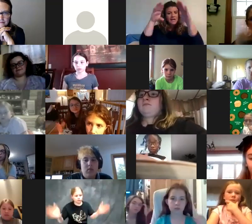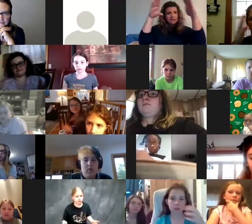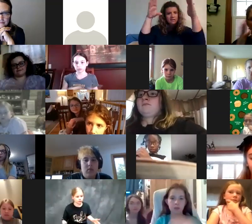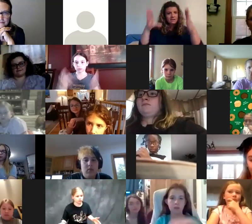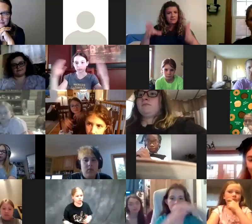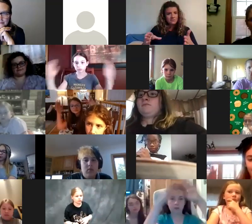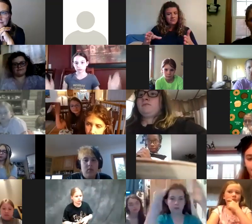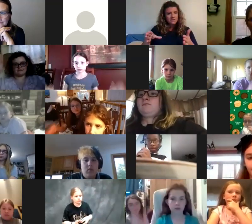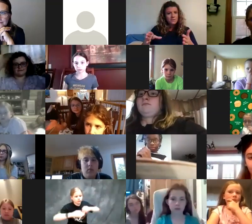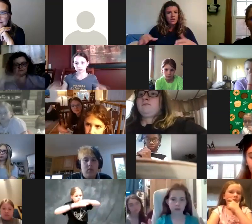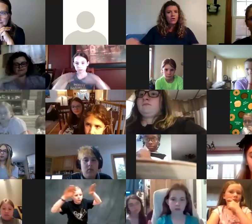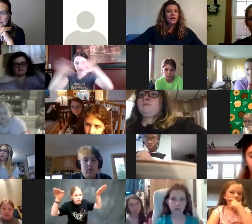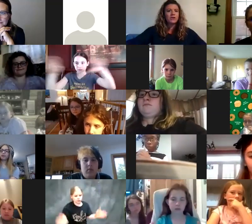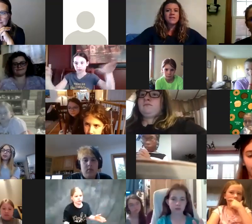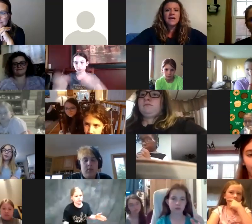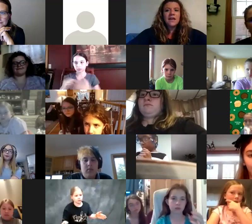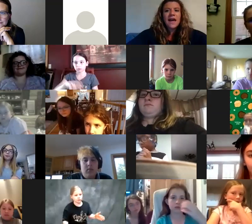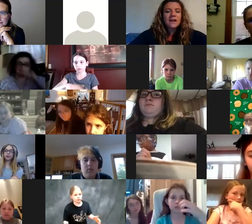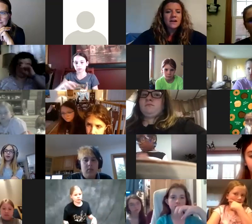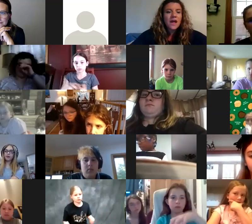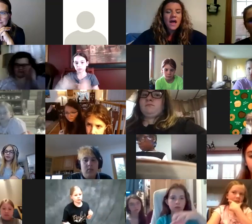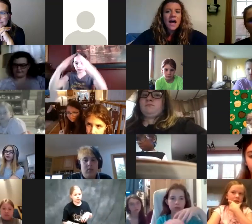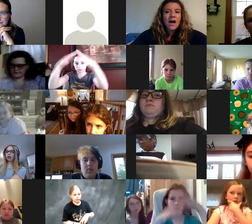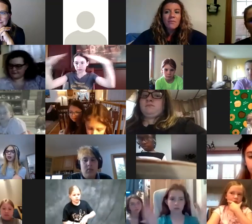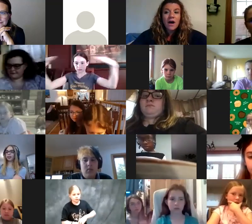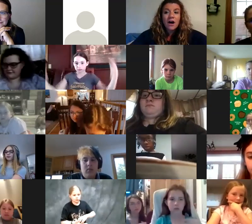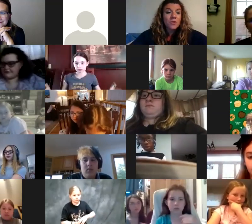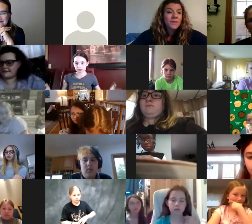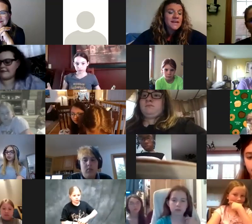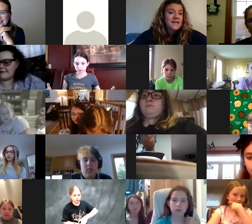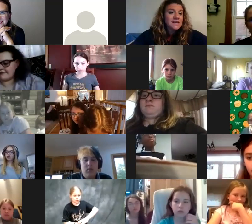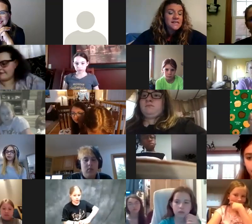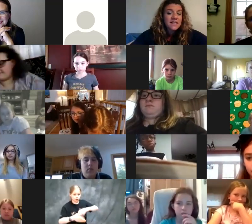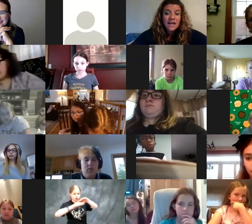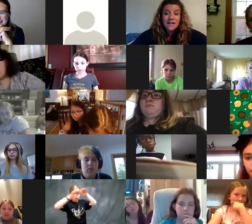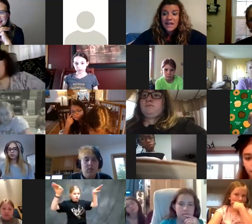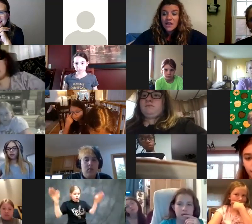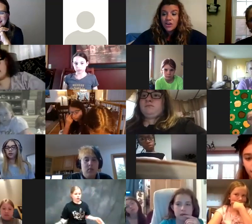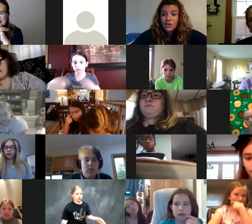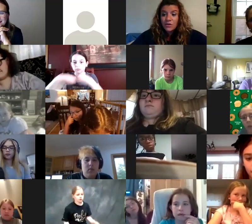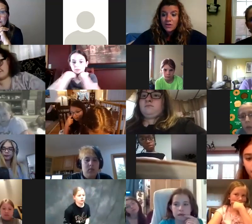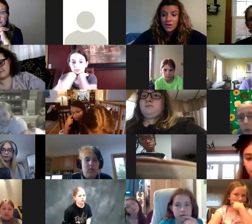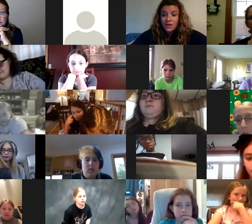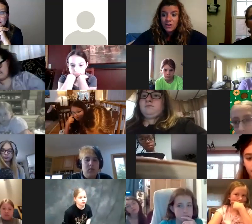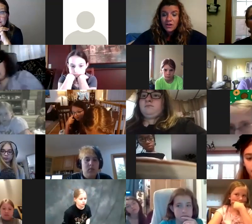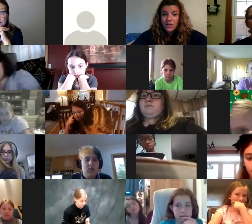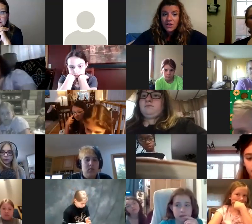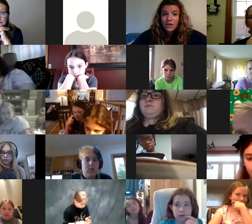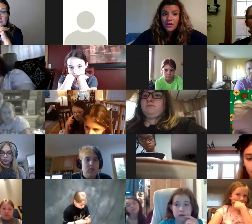stand, depending on where you're selling it at. Also, please and thank you. Mm-hmm. They're